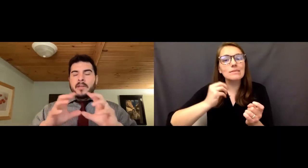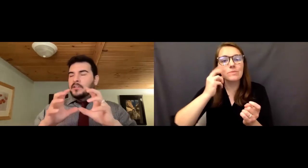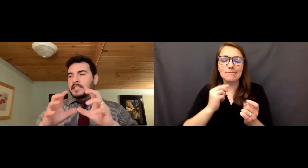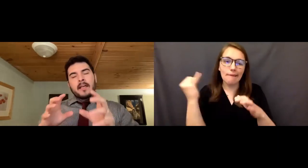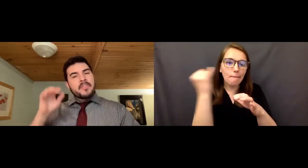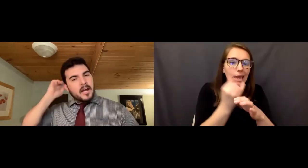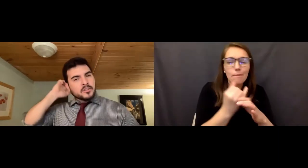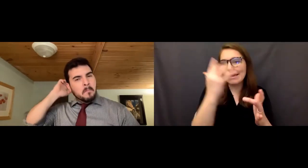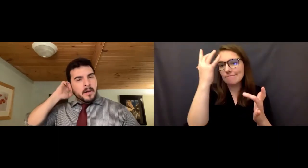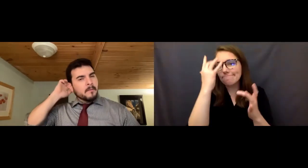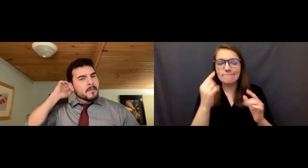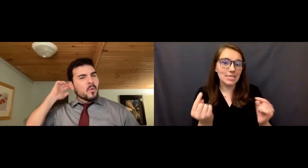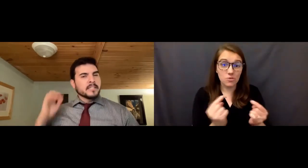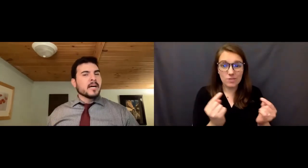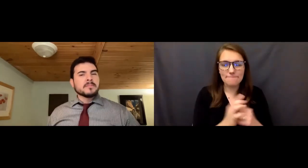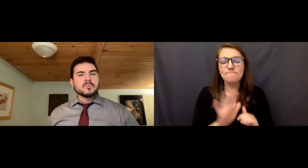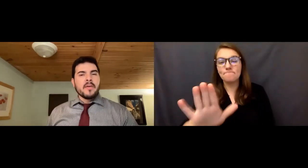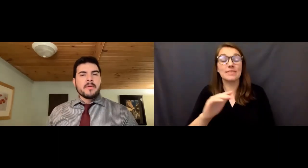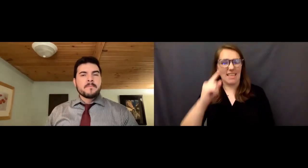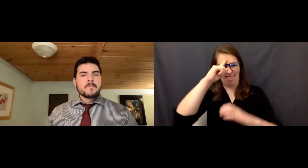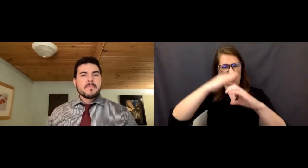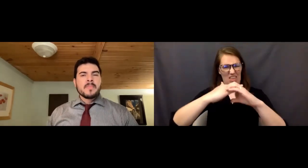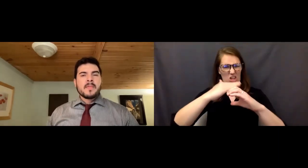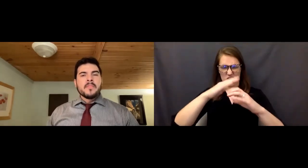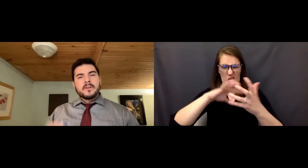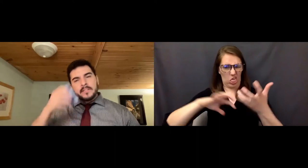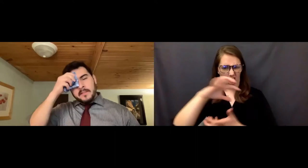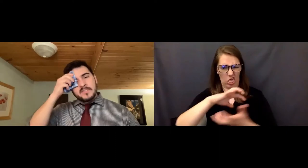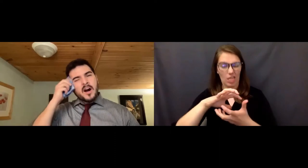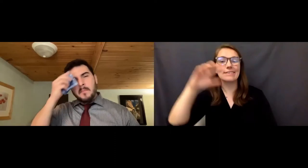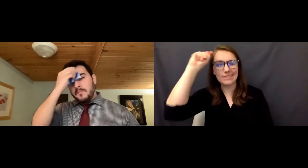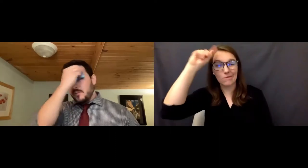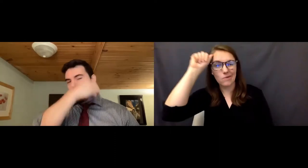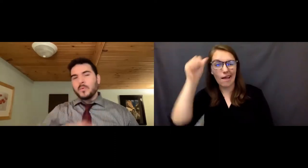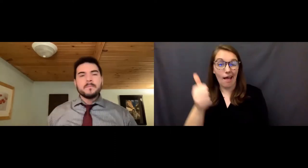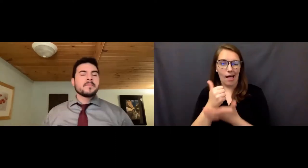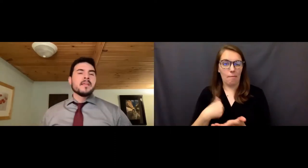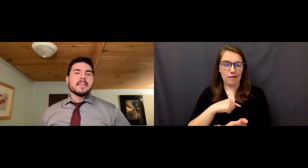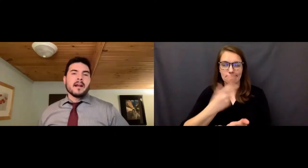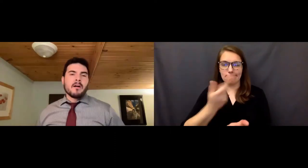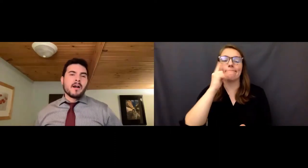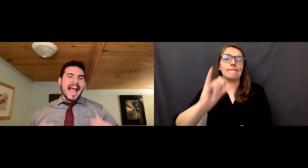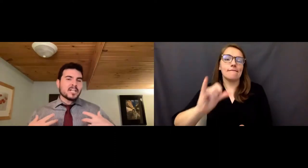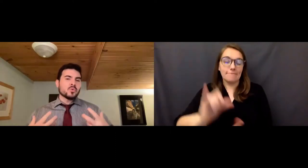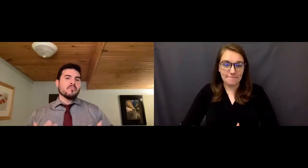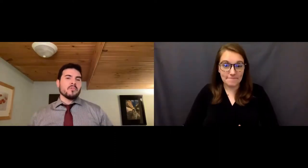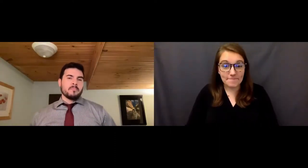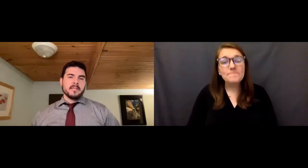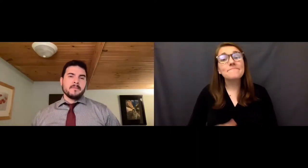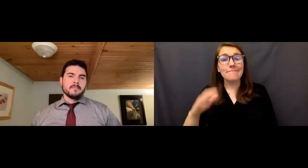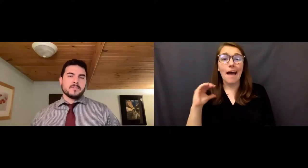So here's this theological muddle that Aquinas helps us with. There's a common view that our